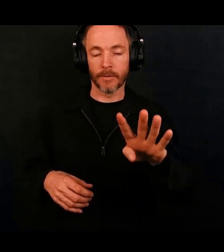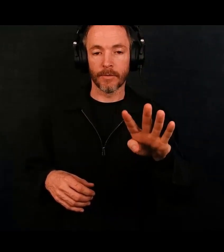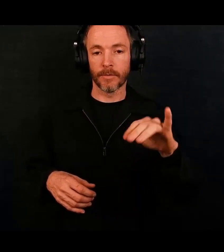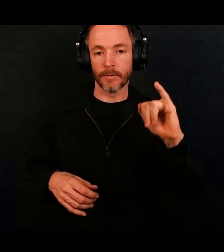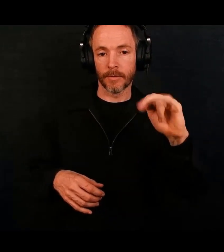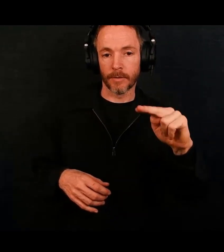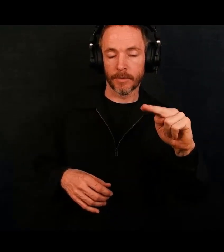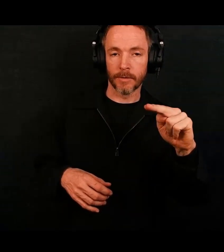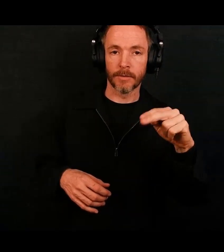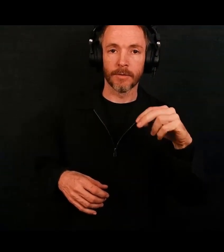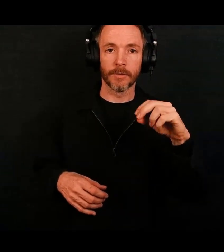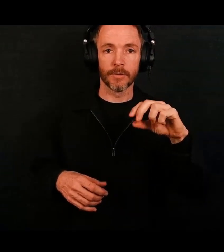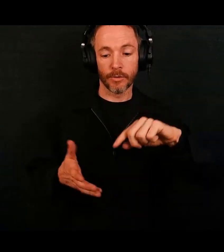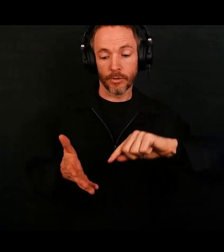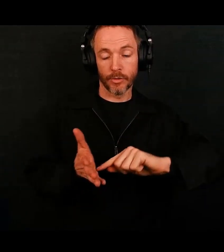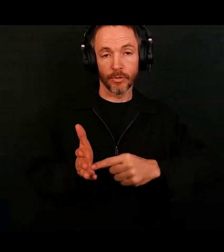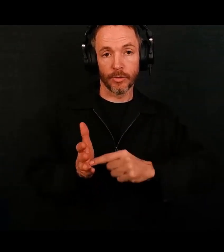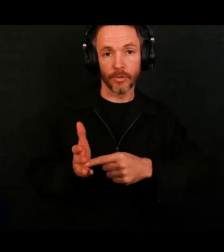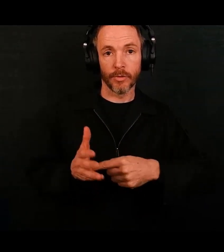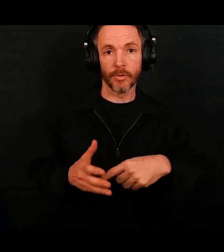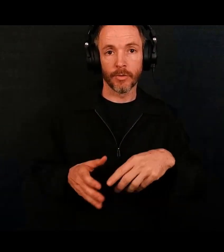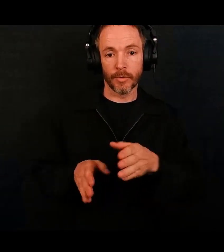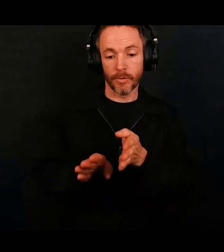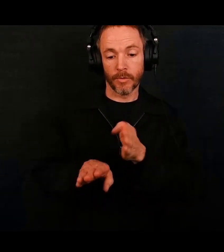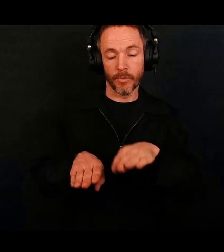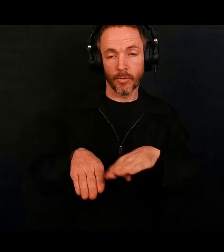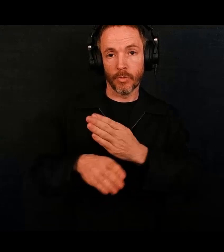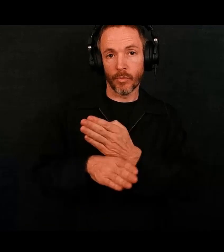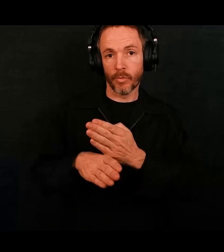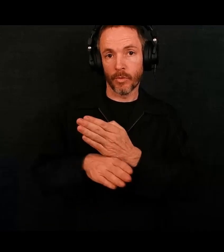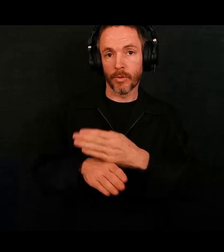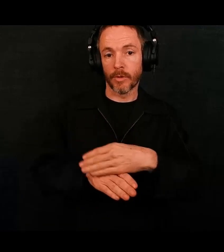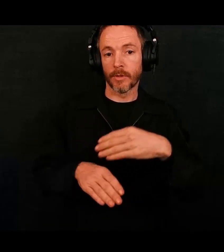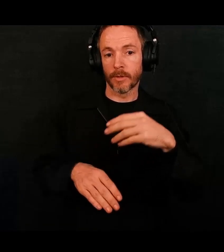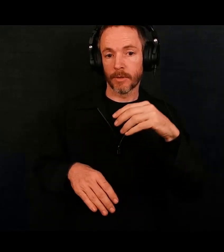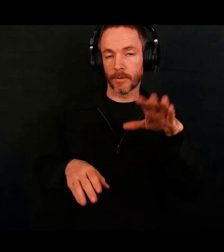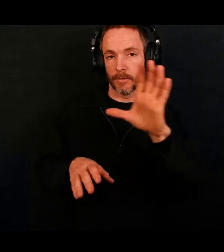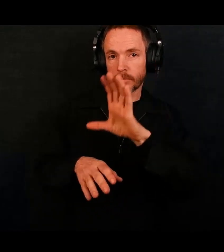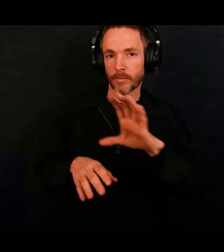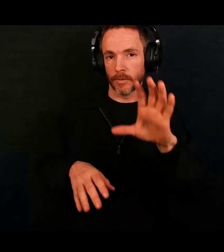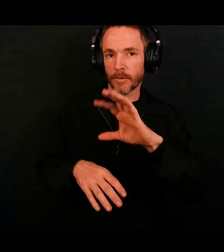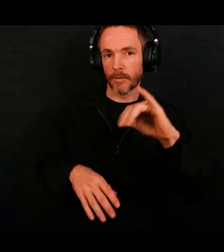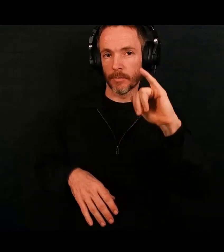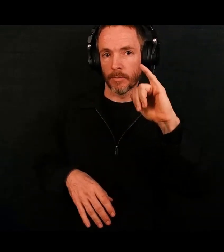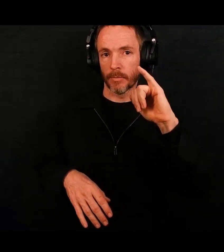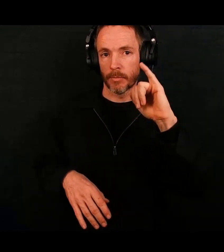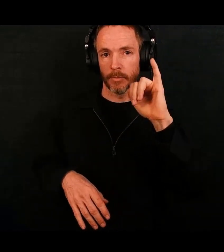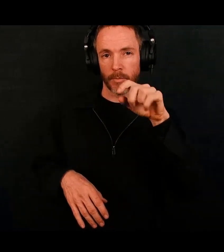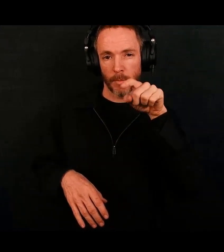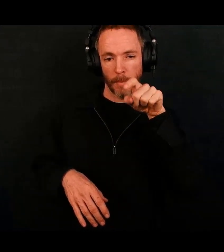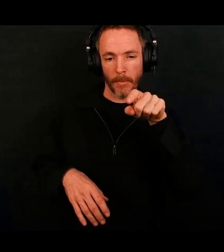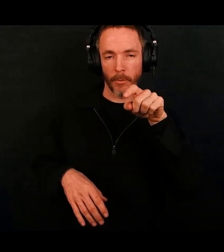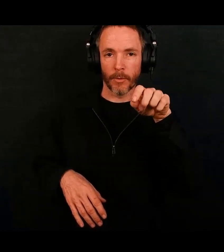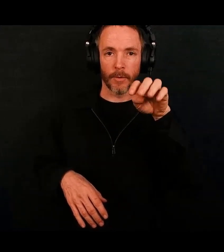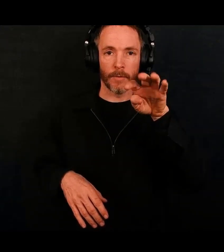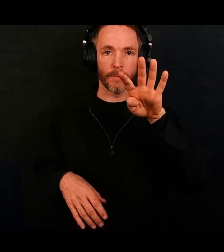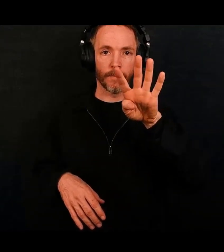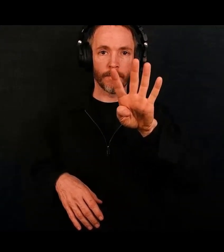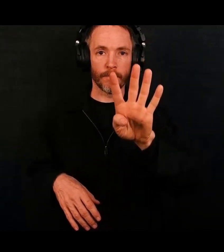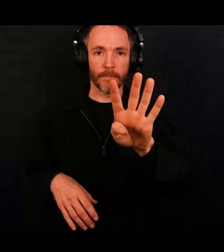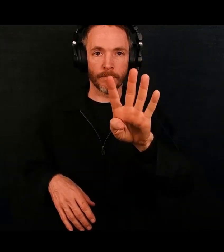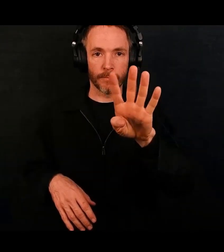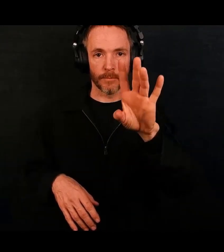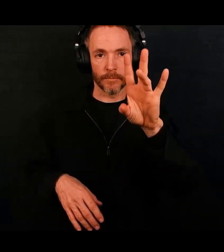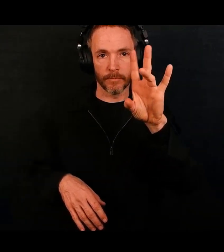The plywood is 0.4 something. That's why we made it the size we did, so the screw wouldn't stick